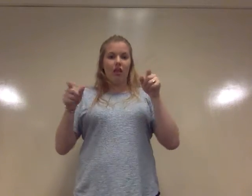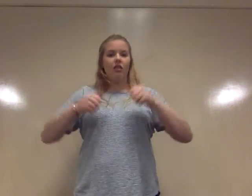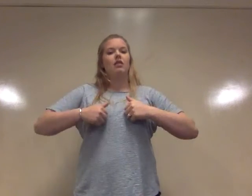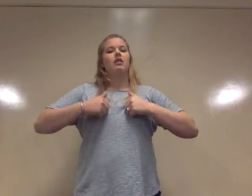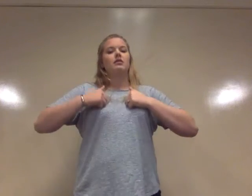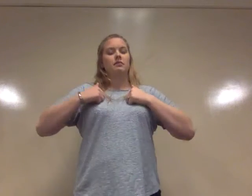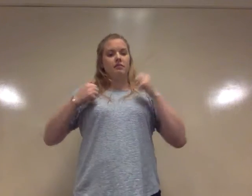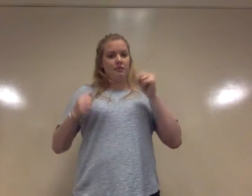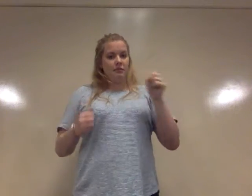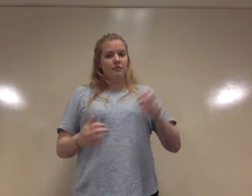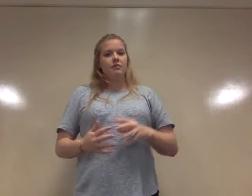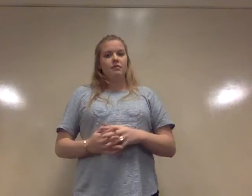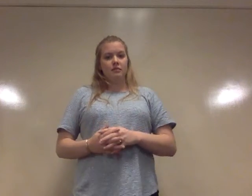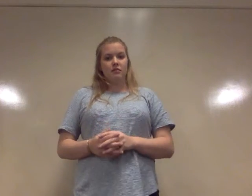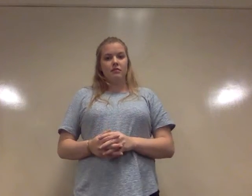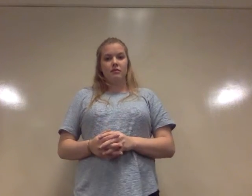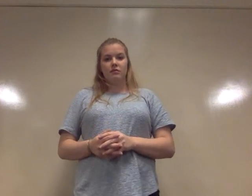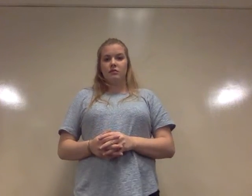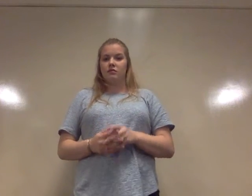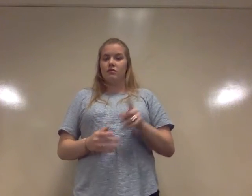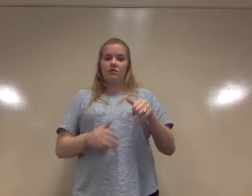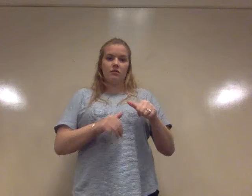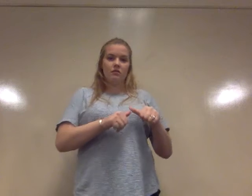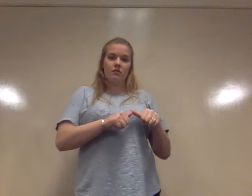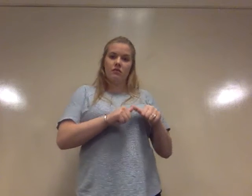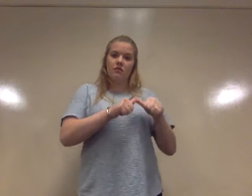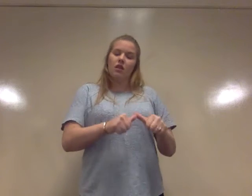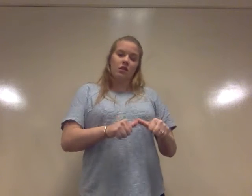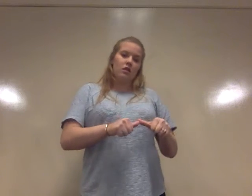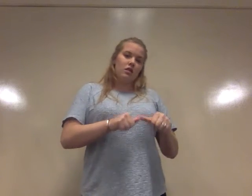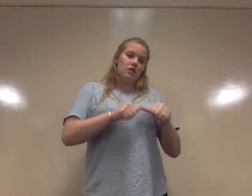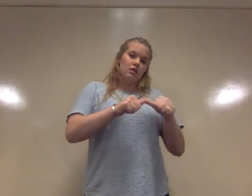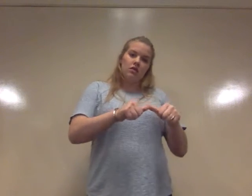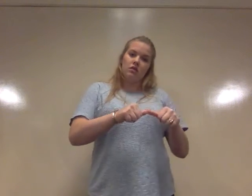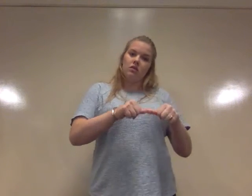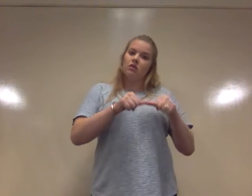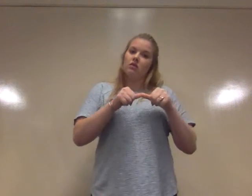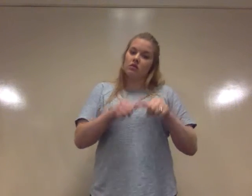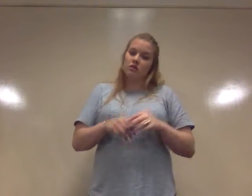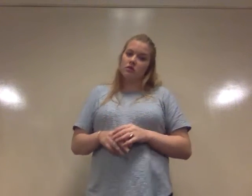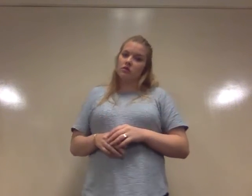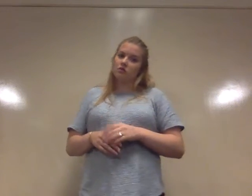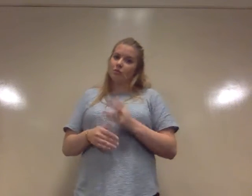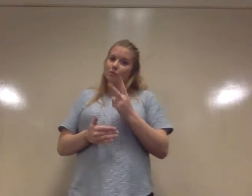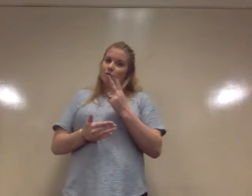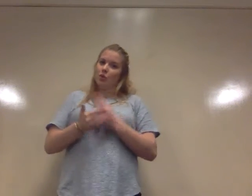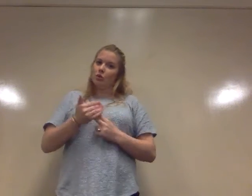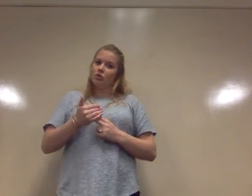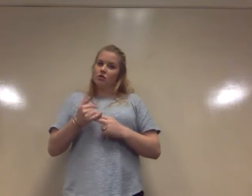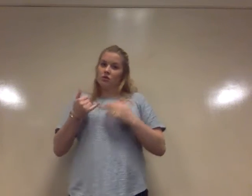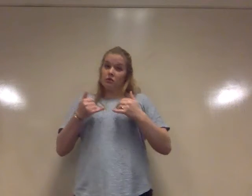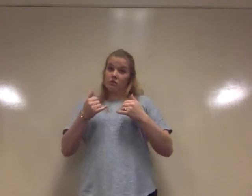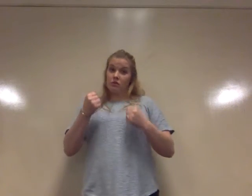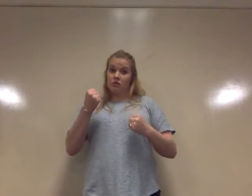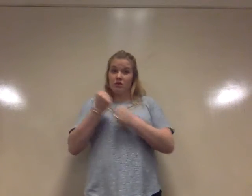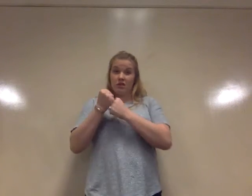successful, you had to have persistence, staying power, and tenacity of purpose. I guess it's ironic in the sense that we're both now advocating not consuming the